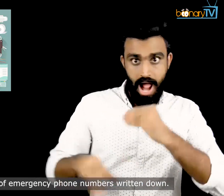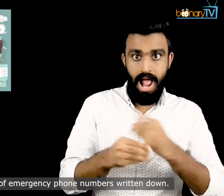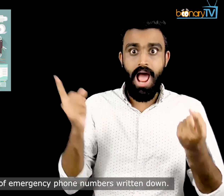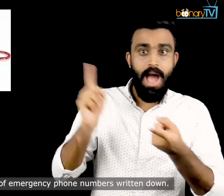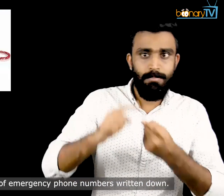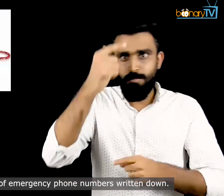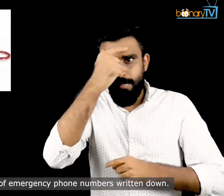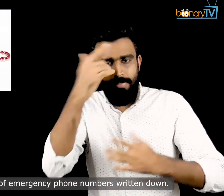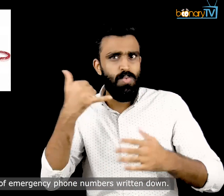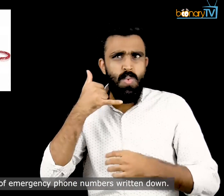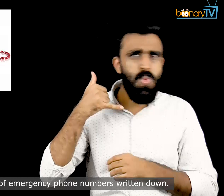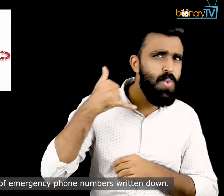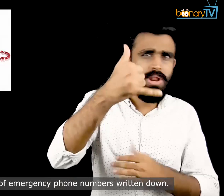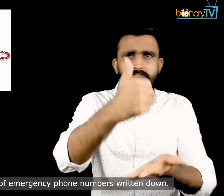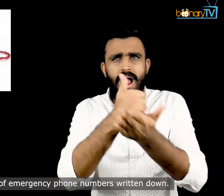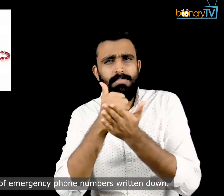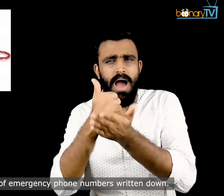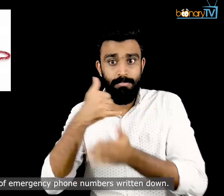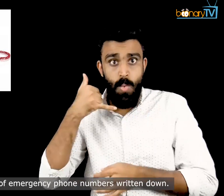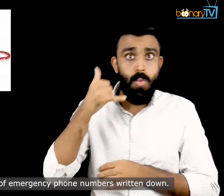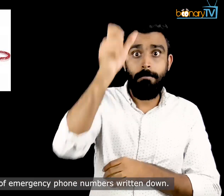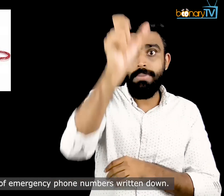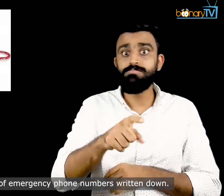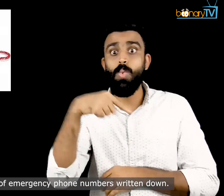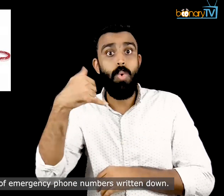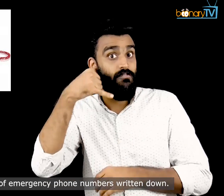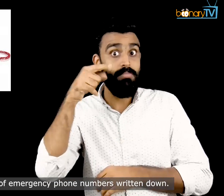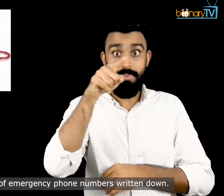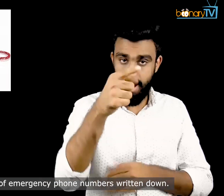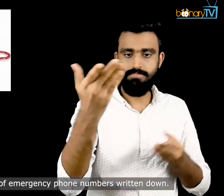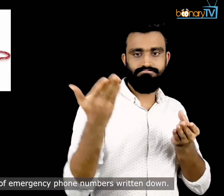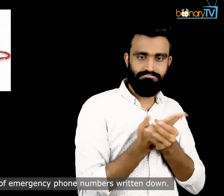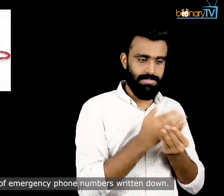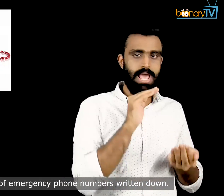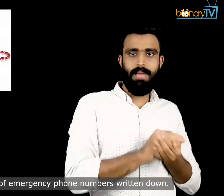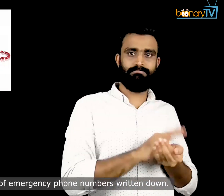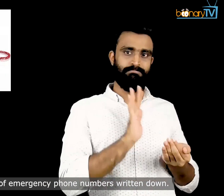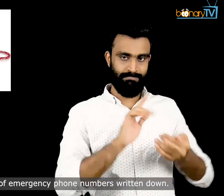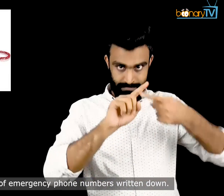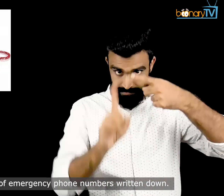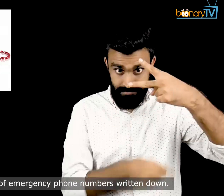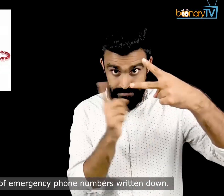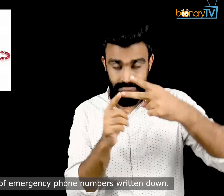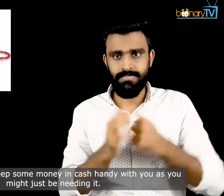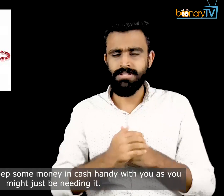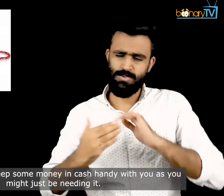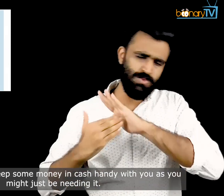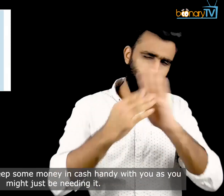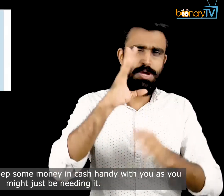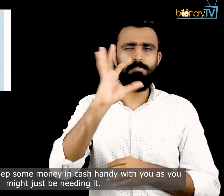Also, keep a list of emergency phone numbers written down. Do remember to